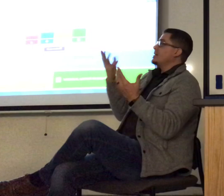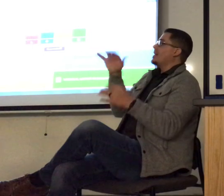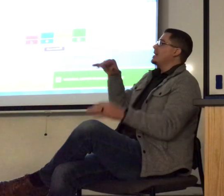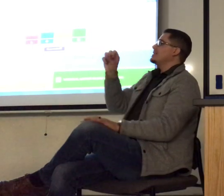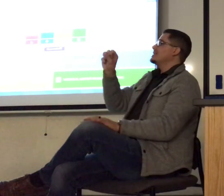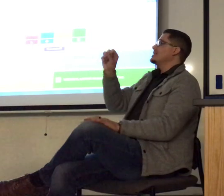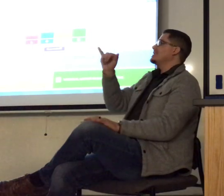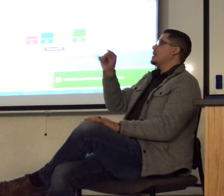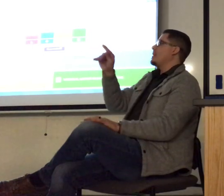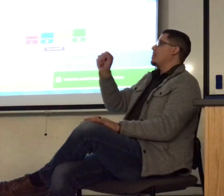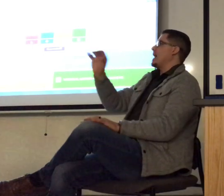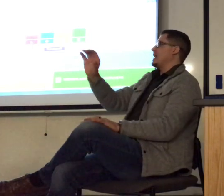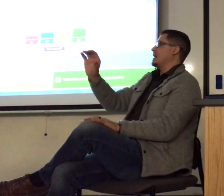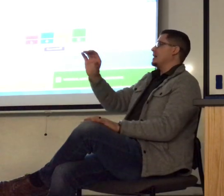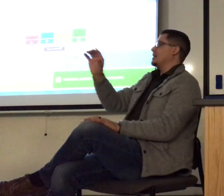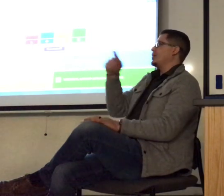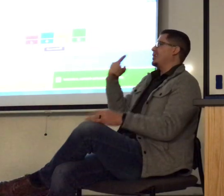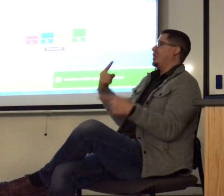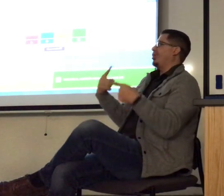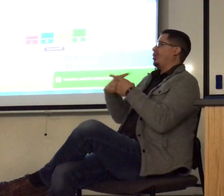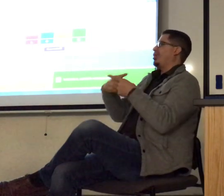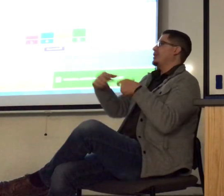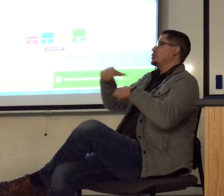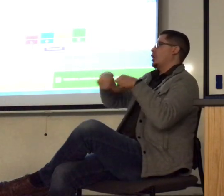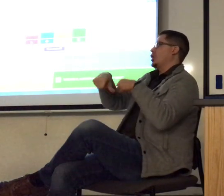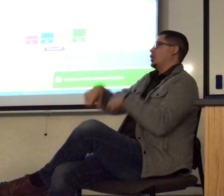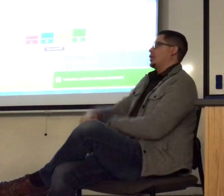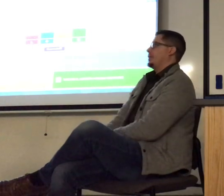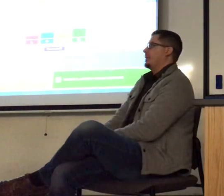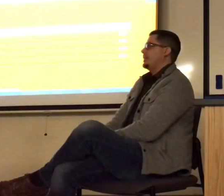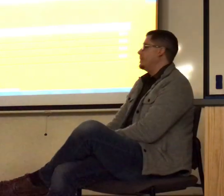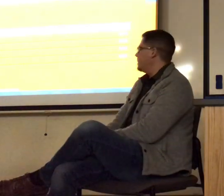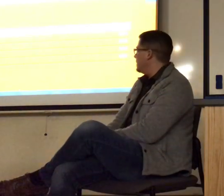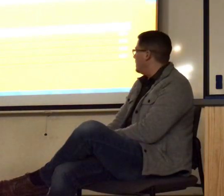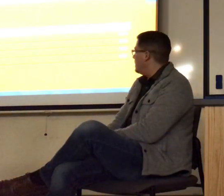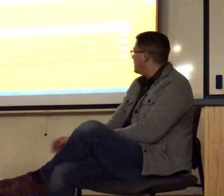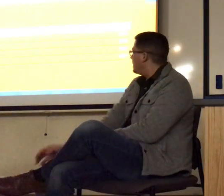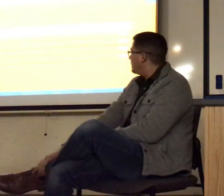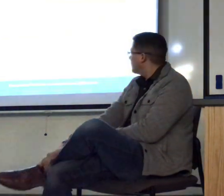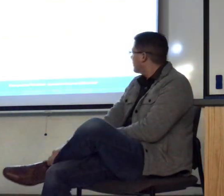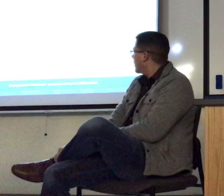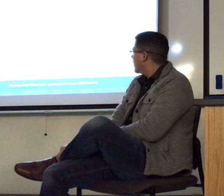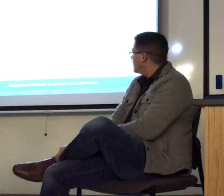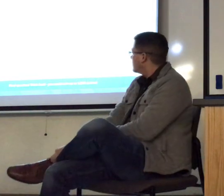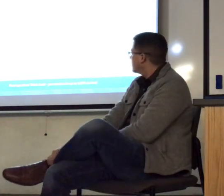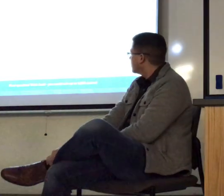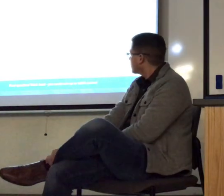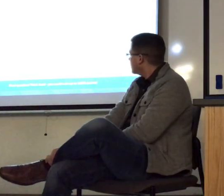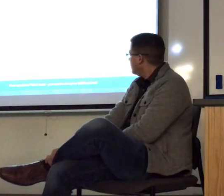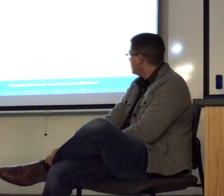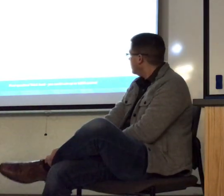Sympathetic. Okay, they kind of oppose each other. All right, let's move on. We got one more here.